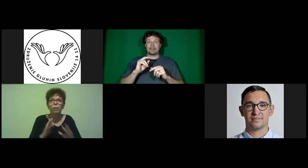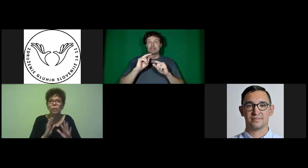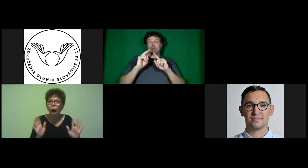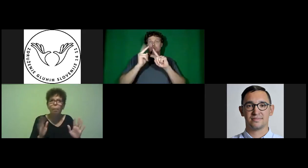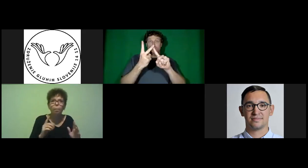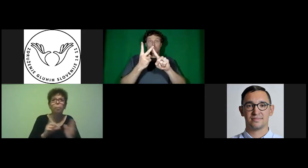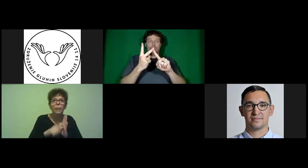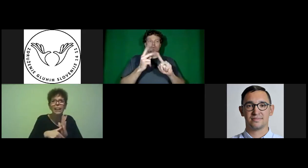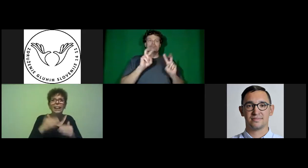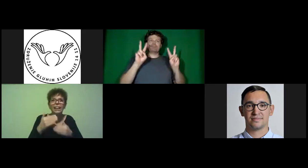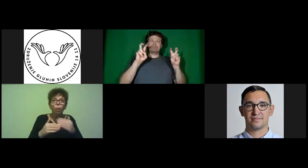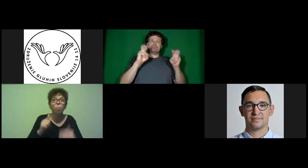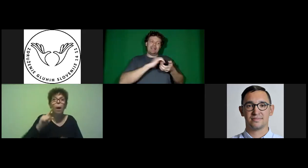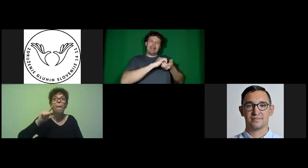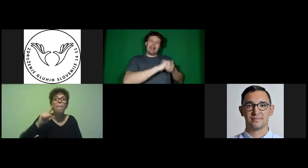persisted.